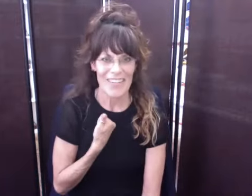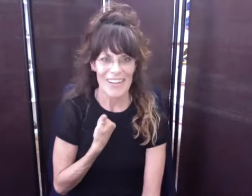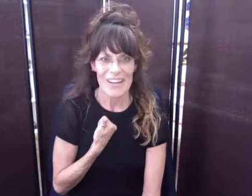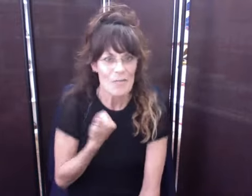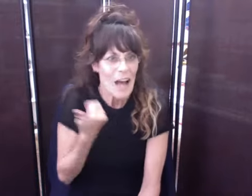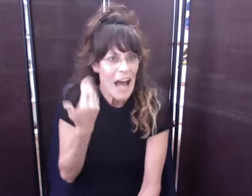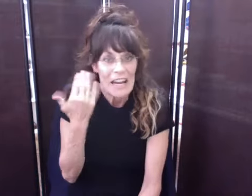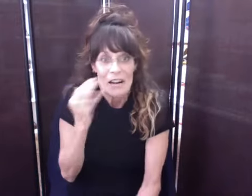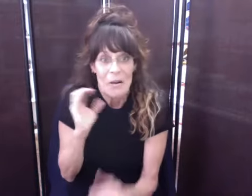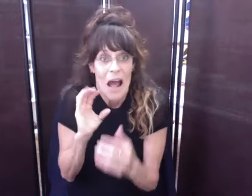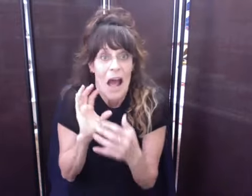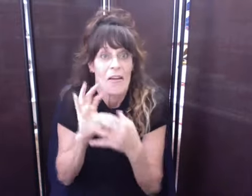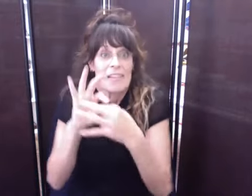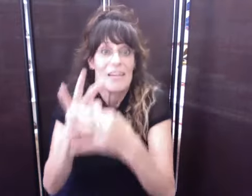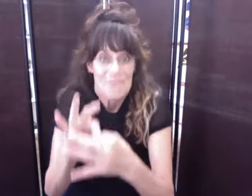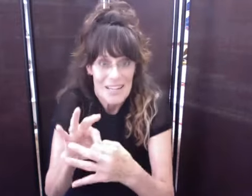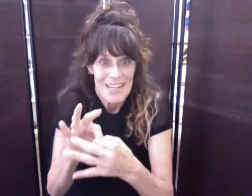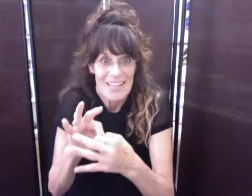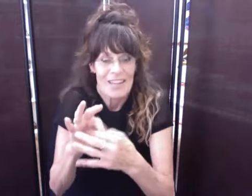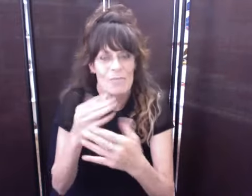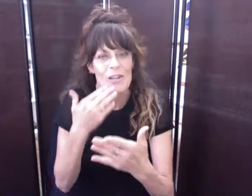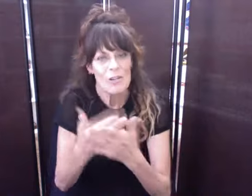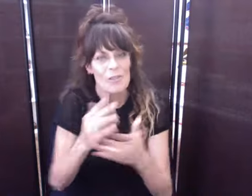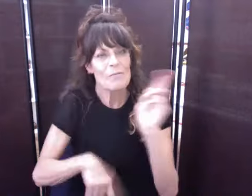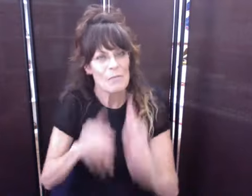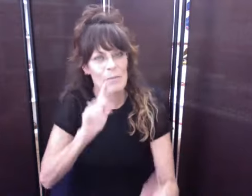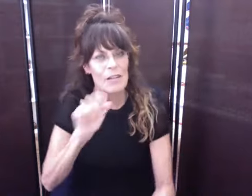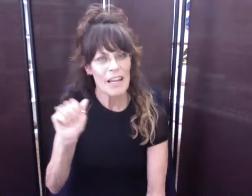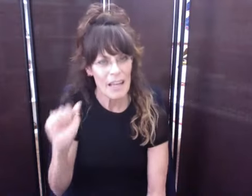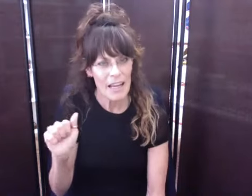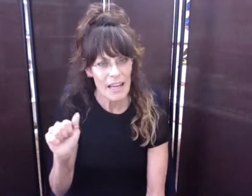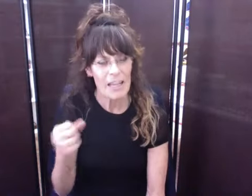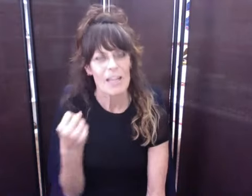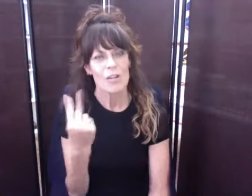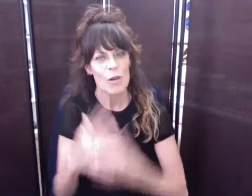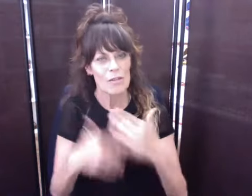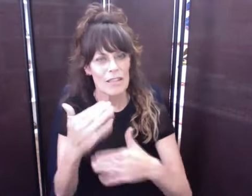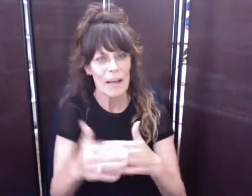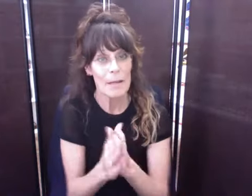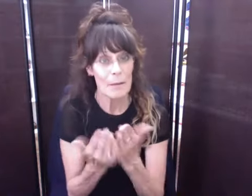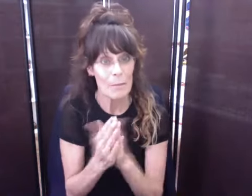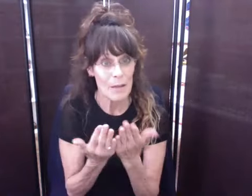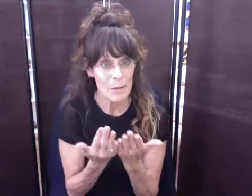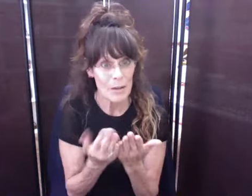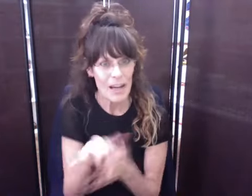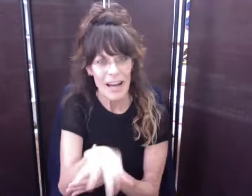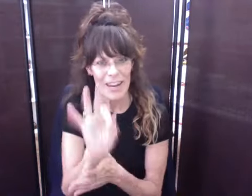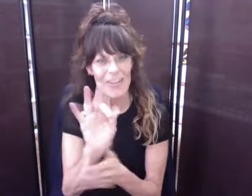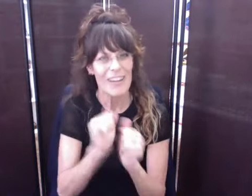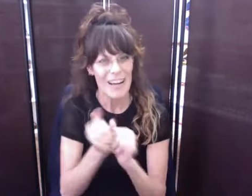him. Because of good people in Alcoholics Anonymous, 12 steps and a big book, I found a means to do that. If you're out there tonight and you're